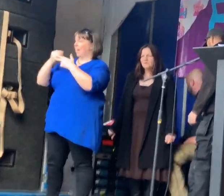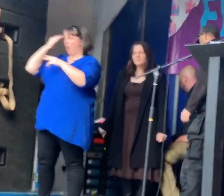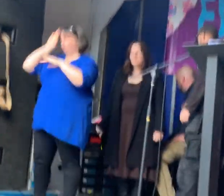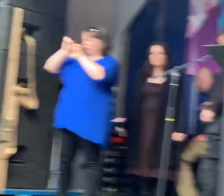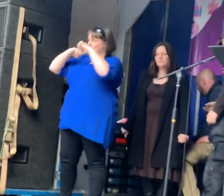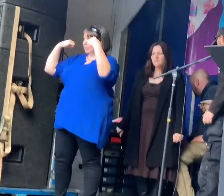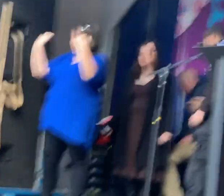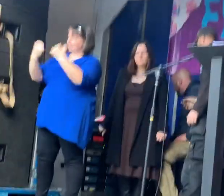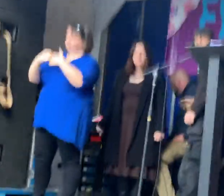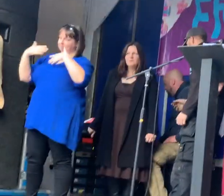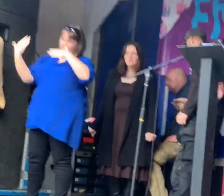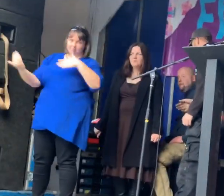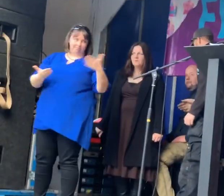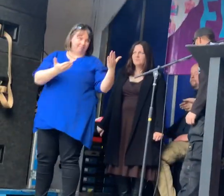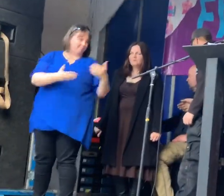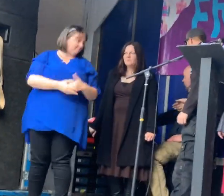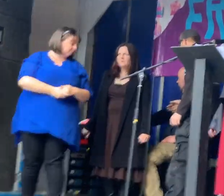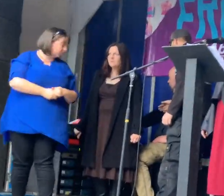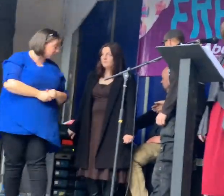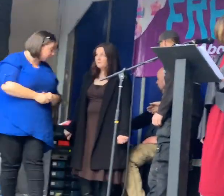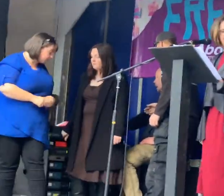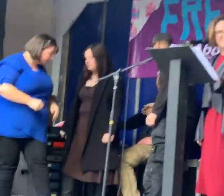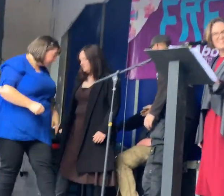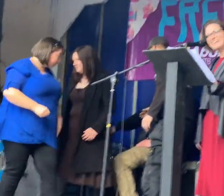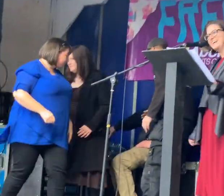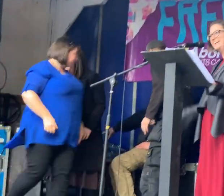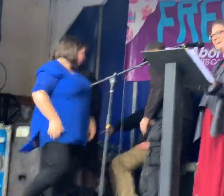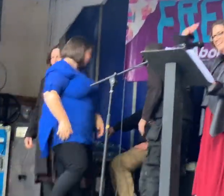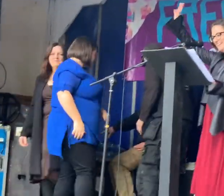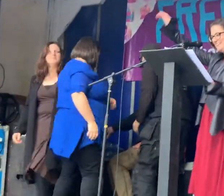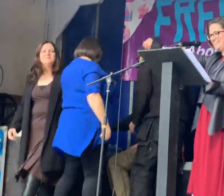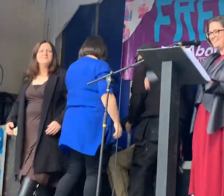Irish society. Here she is, Evie Nevin.